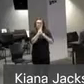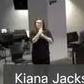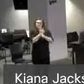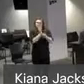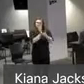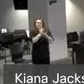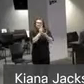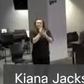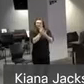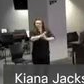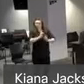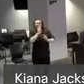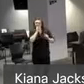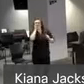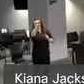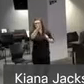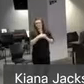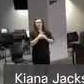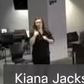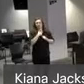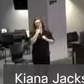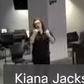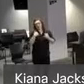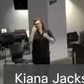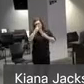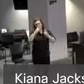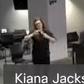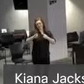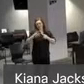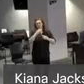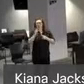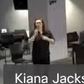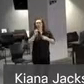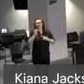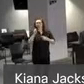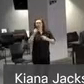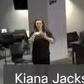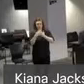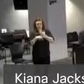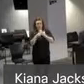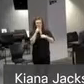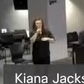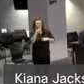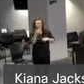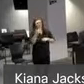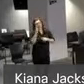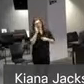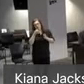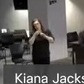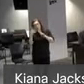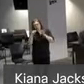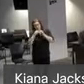are specifically exploring pharmacy and wellness programs for the upcoming year, which we'll cover a bit later in the